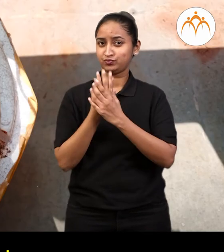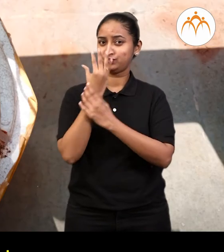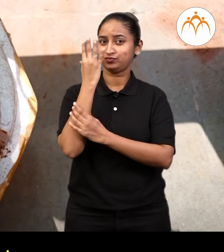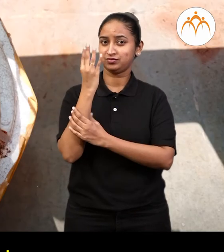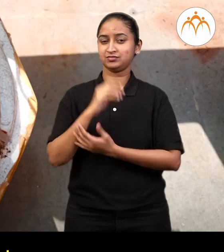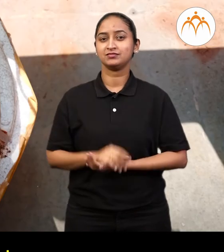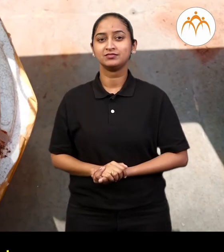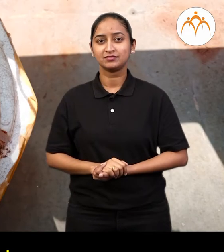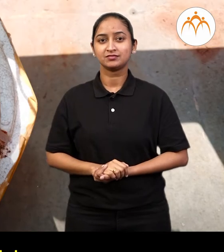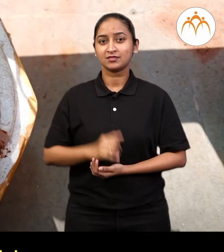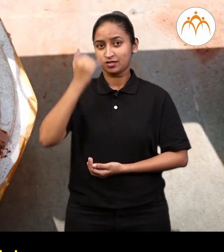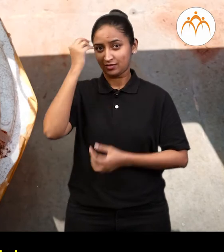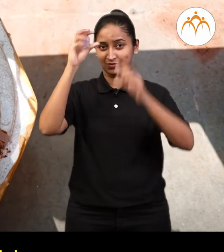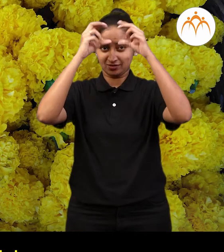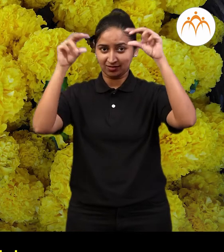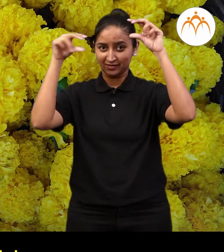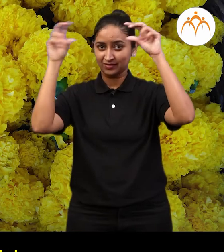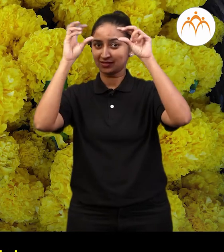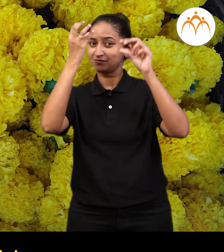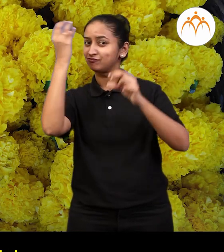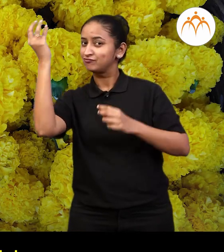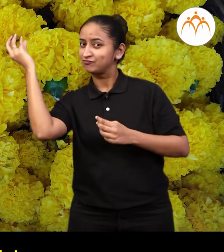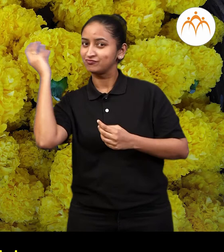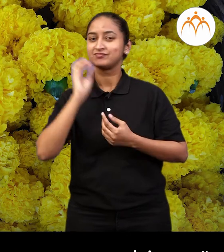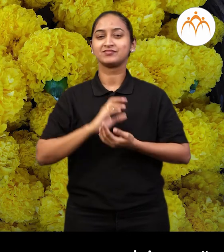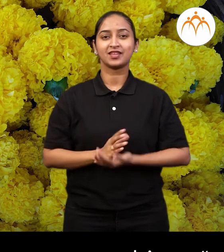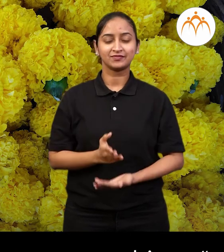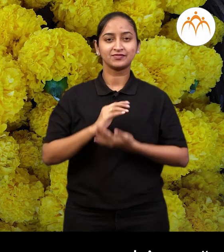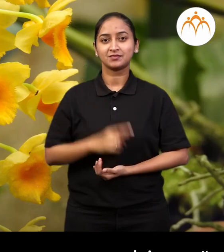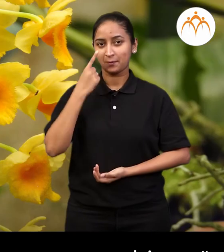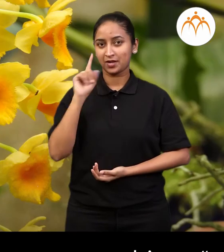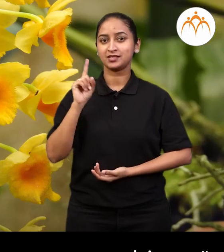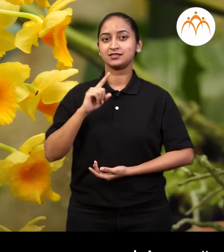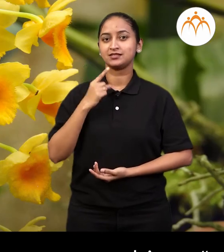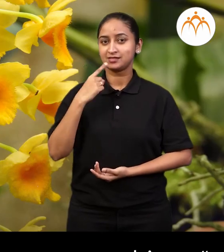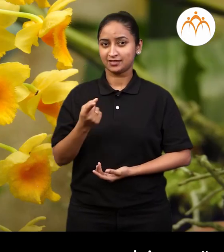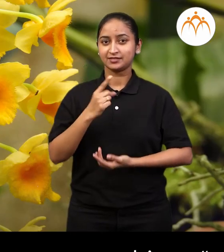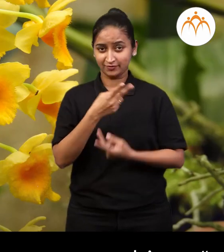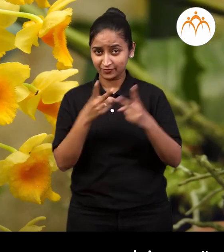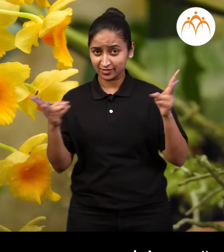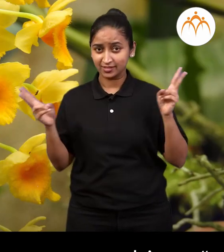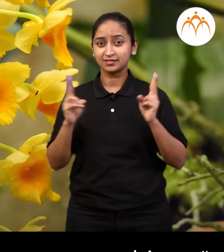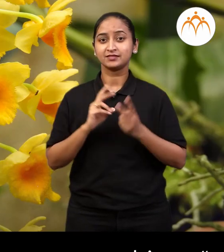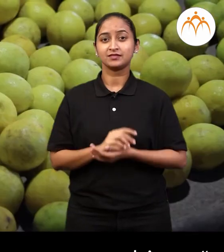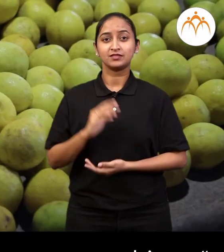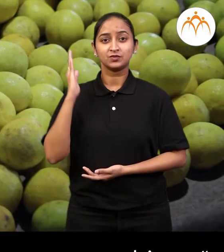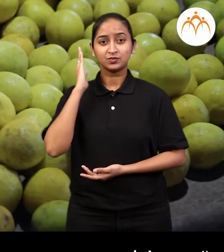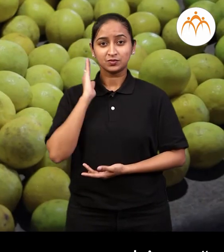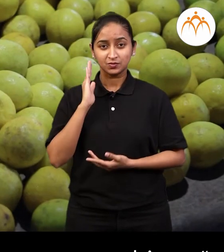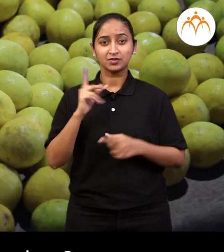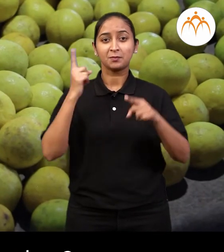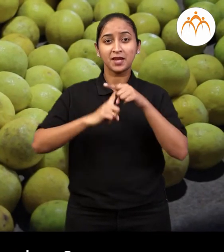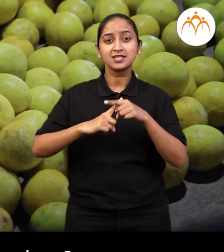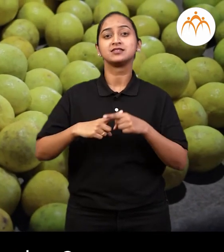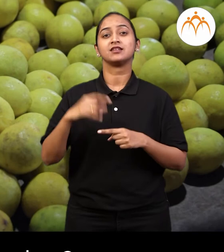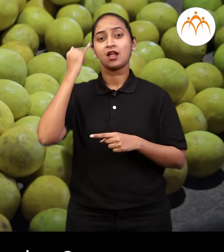Champak and marigold. Father said, there are some more